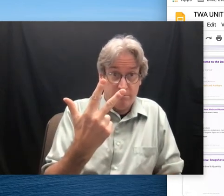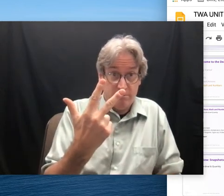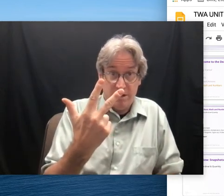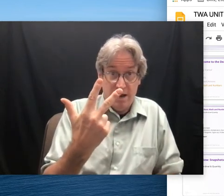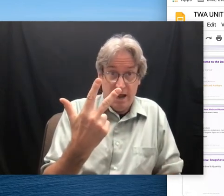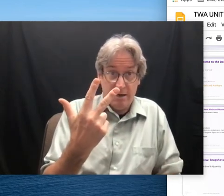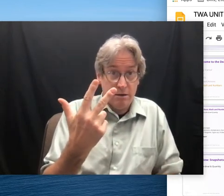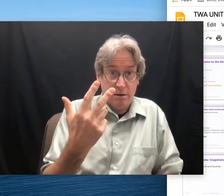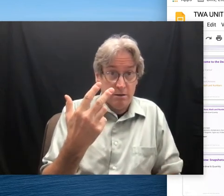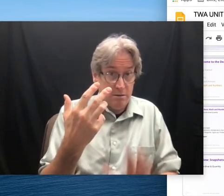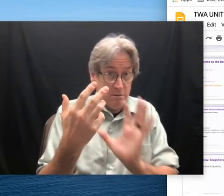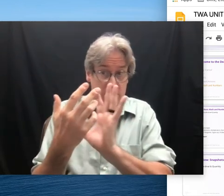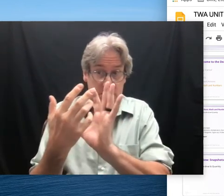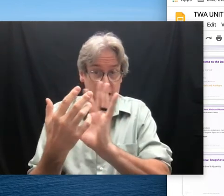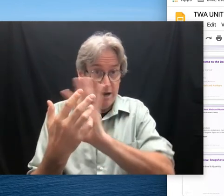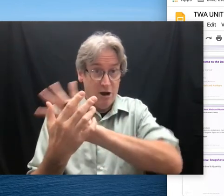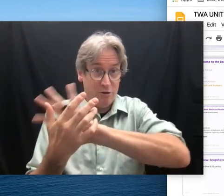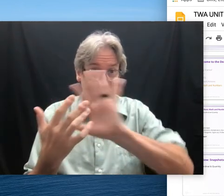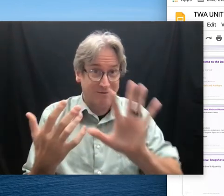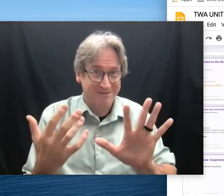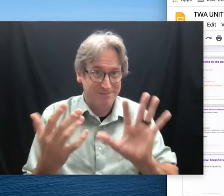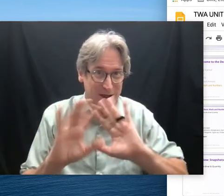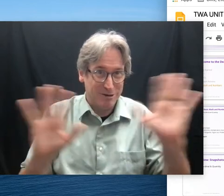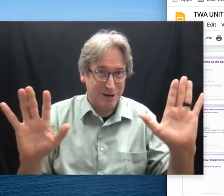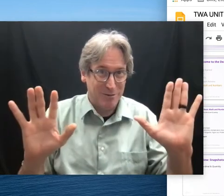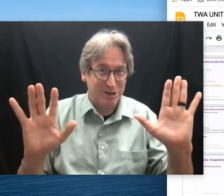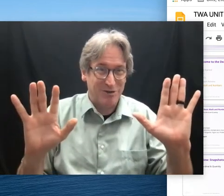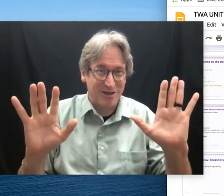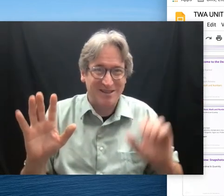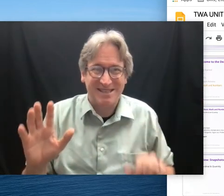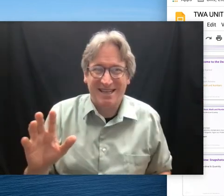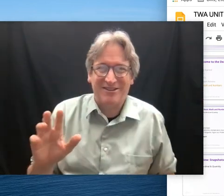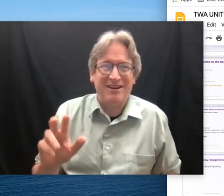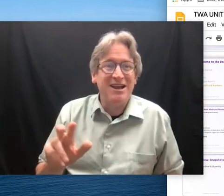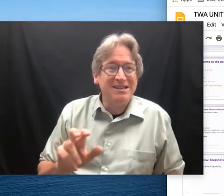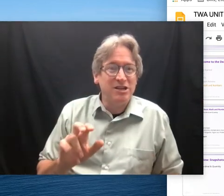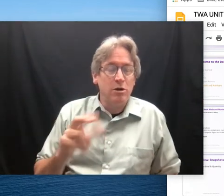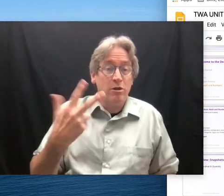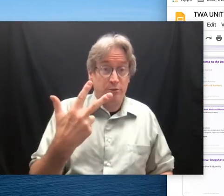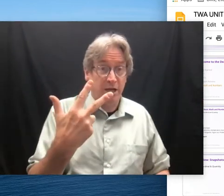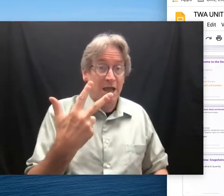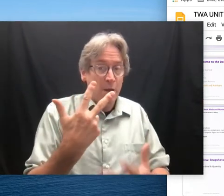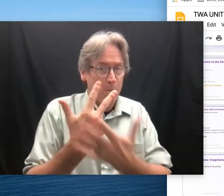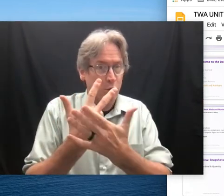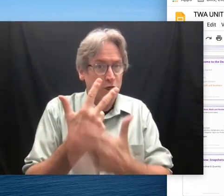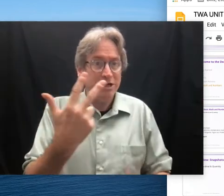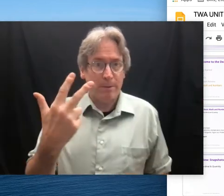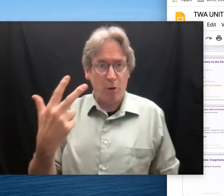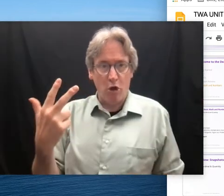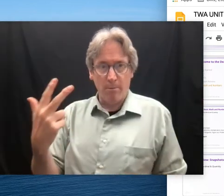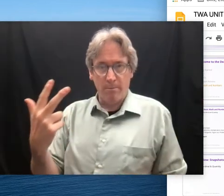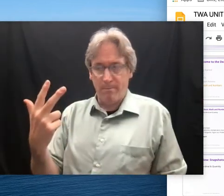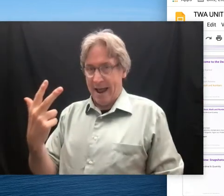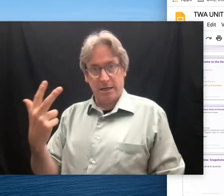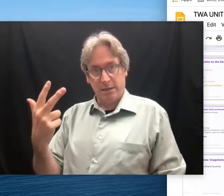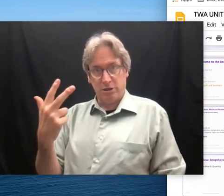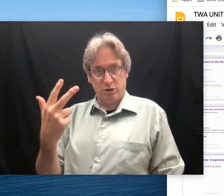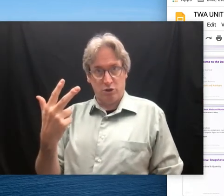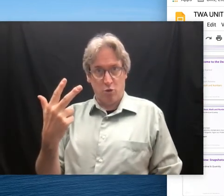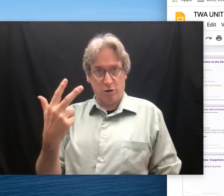thumb, not other patterns. I don't want to show the other ones to get in your head. So 3. We're going to do it palm